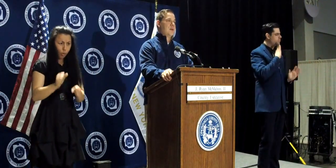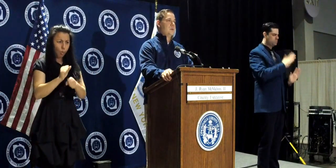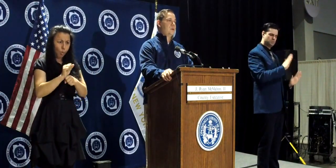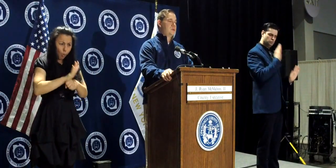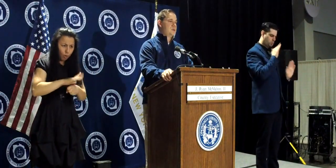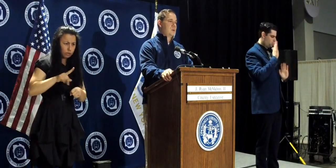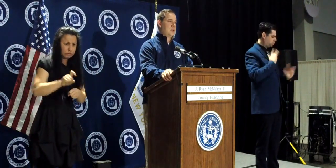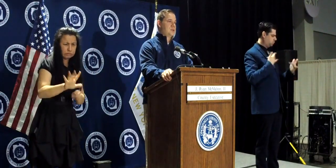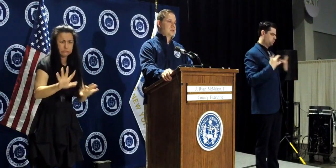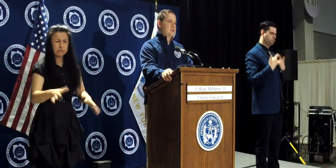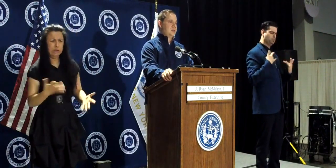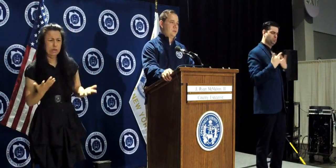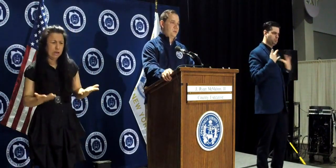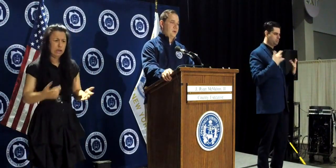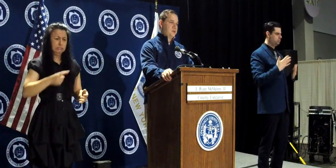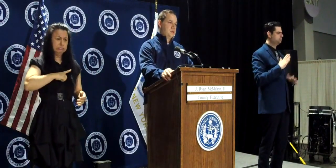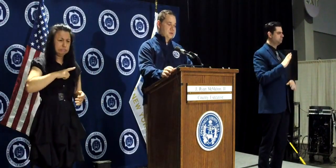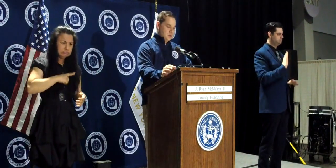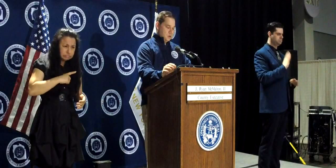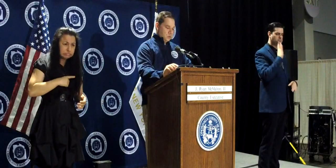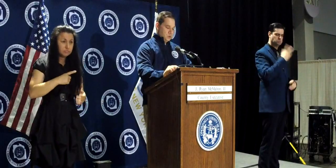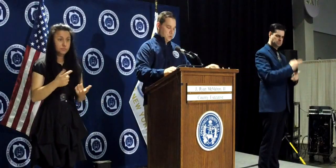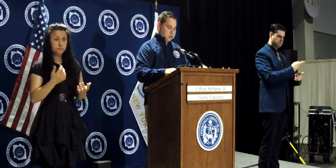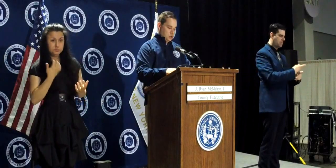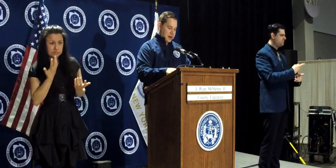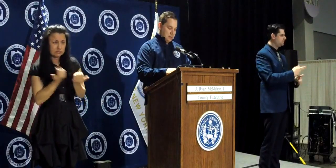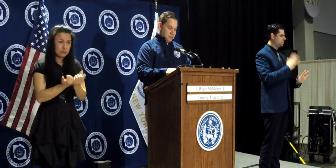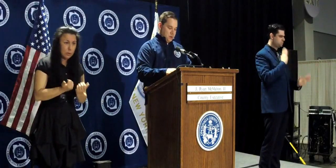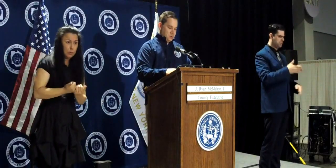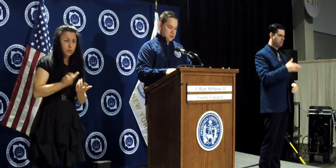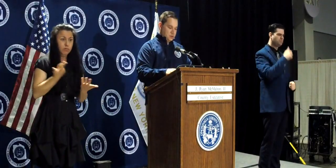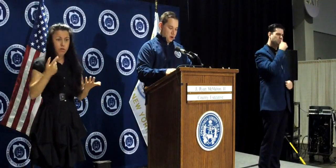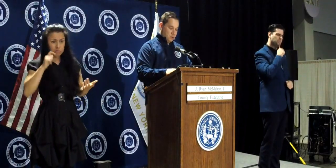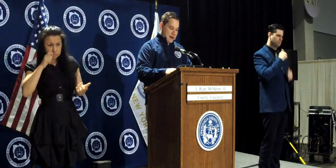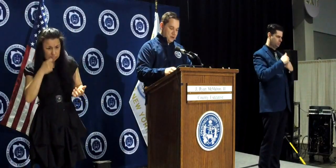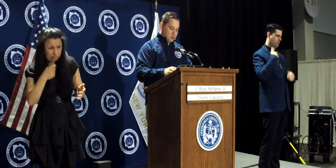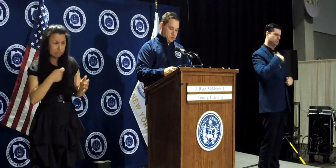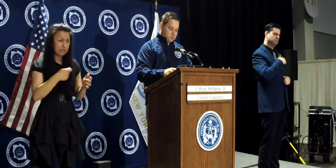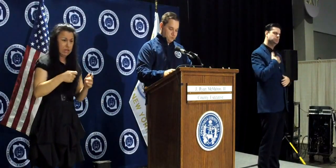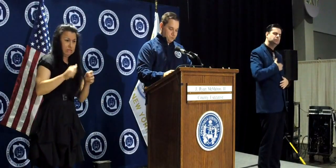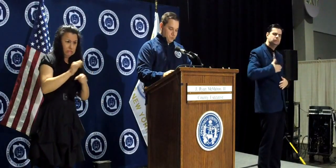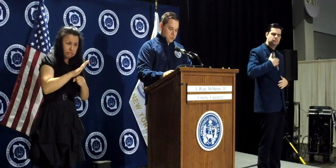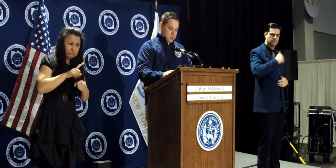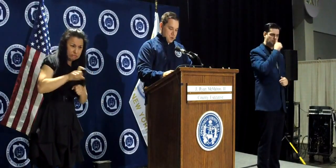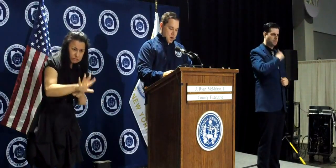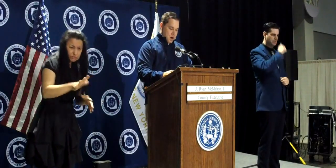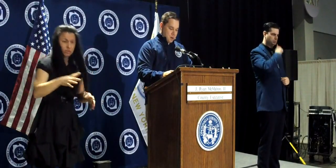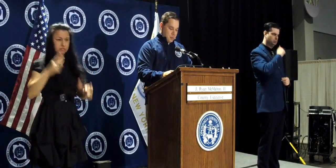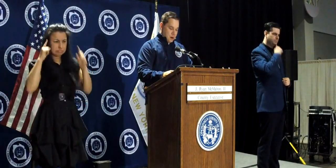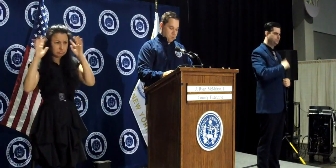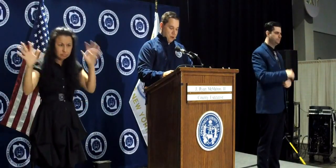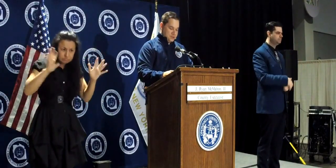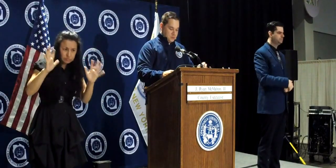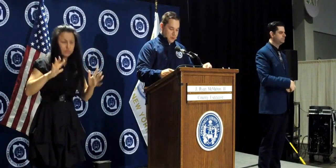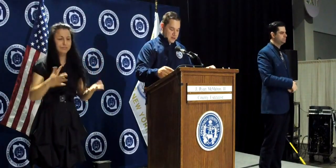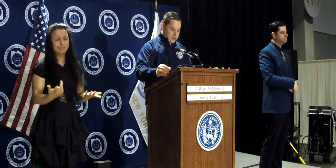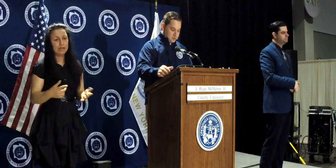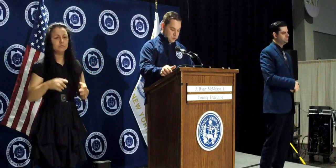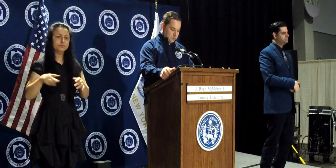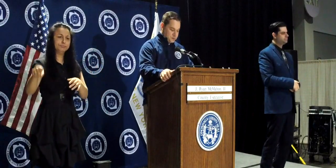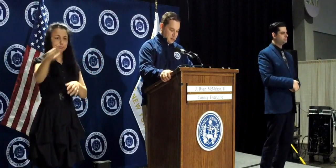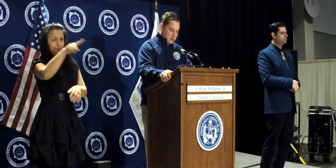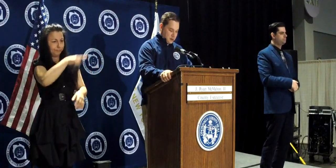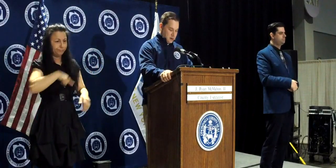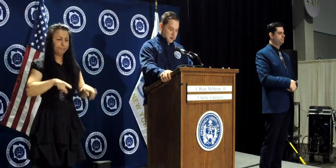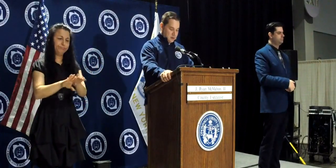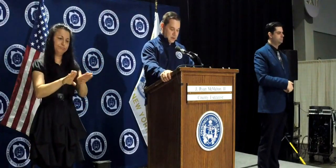and your families. So let's just continue to be patient. We're doing a good job, but these are all reminders. Our plasma project